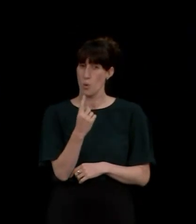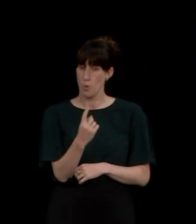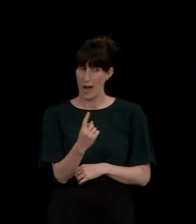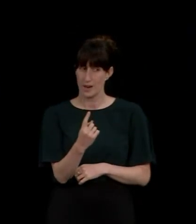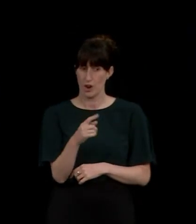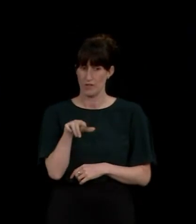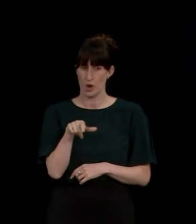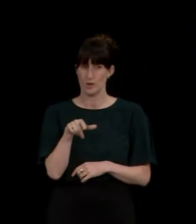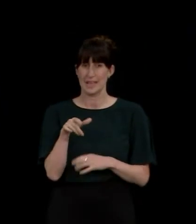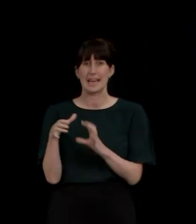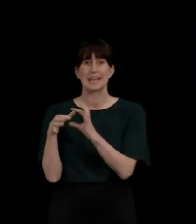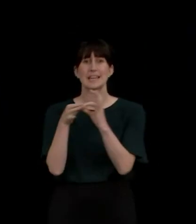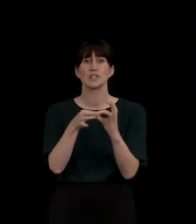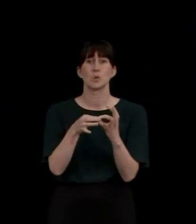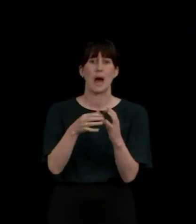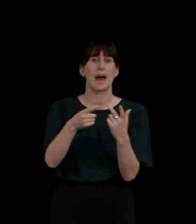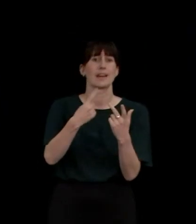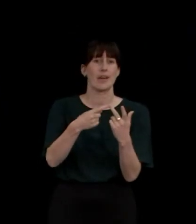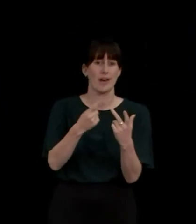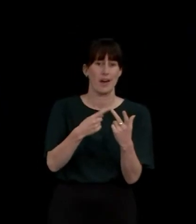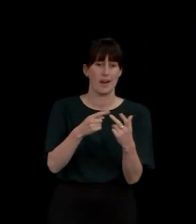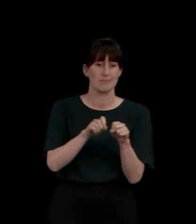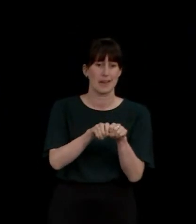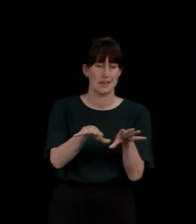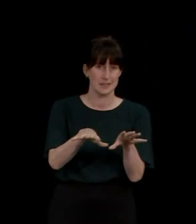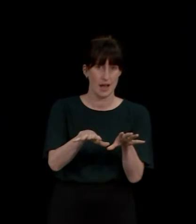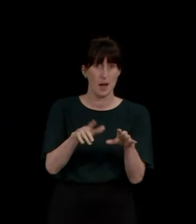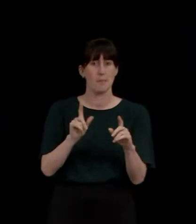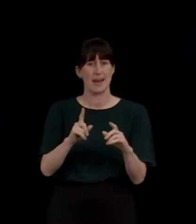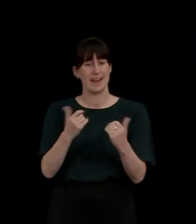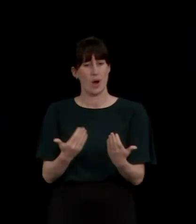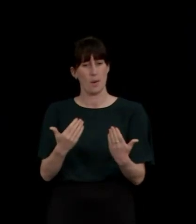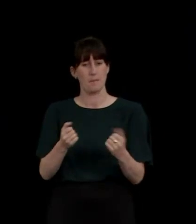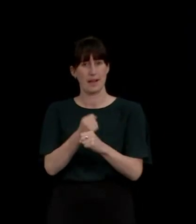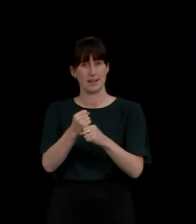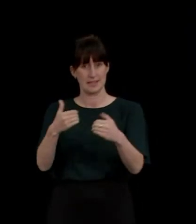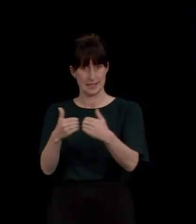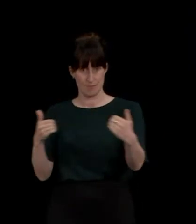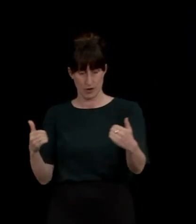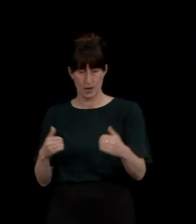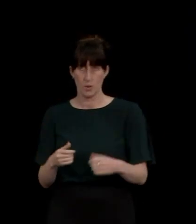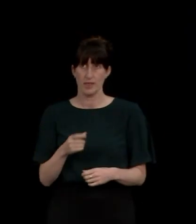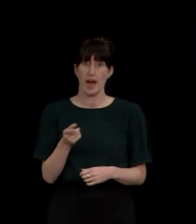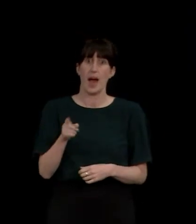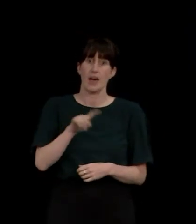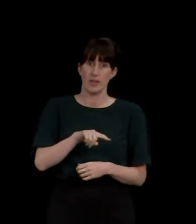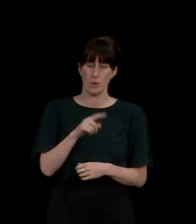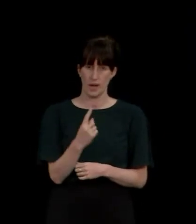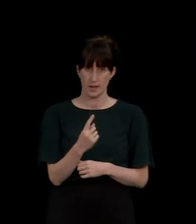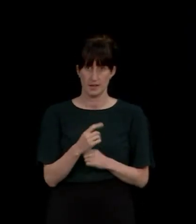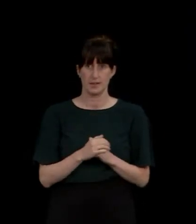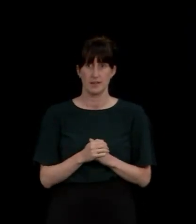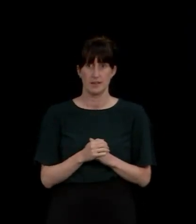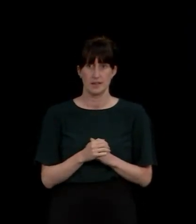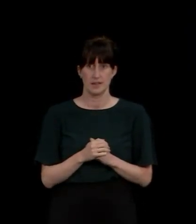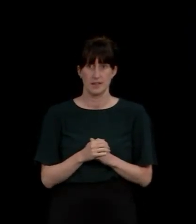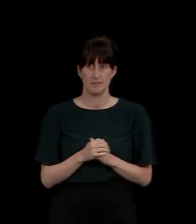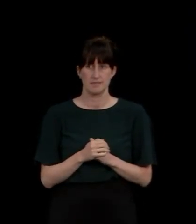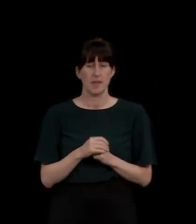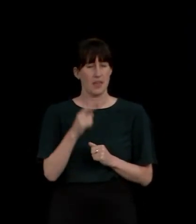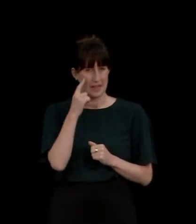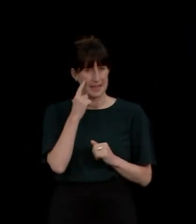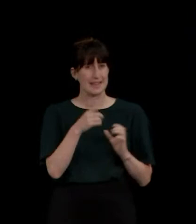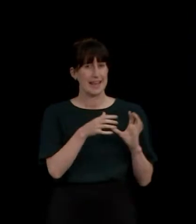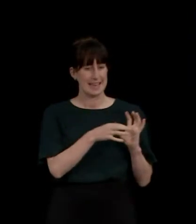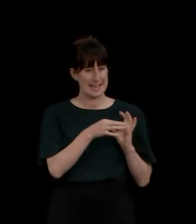to an existing cluster, but it's being identified in its own right. And with the other, it seems that there's likely to be another link